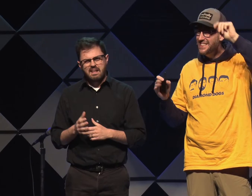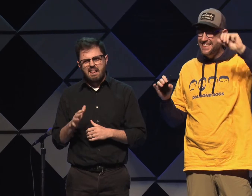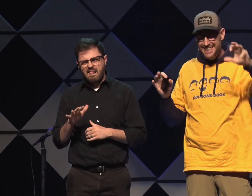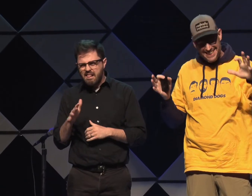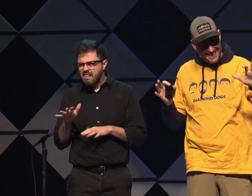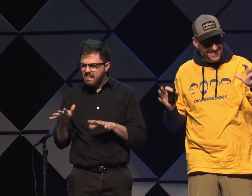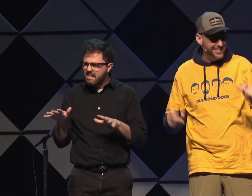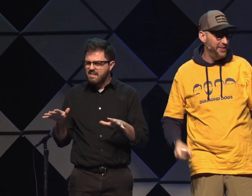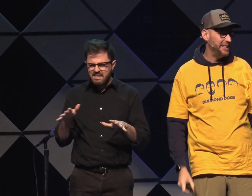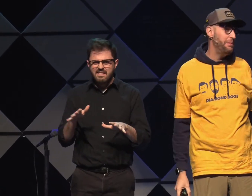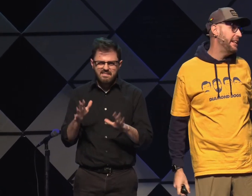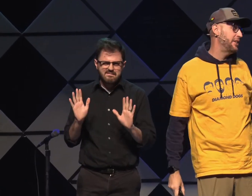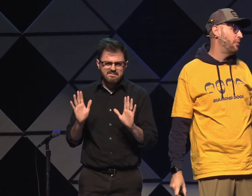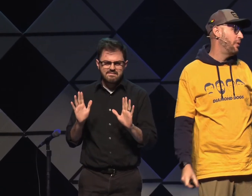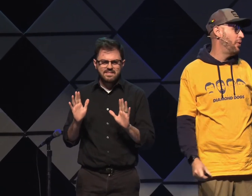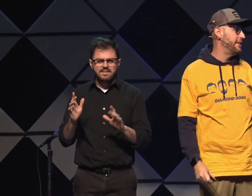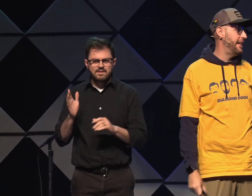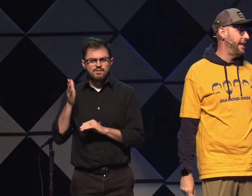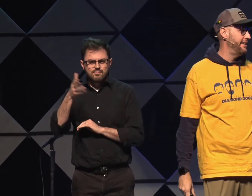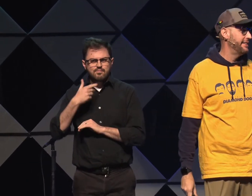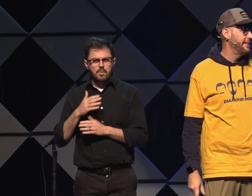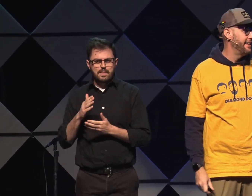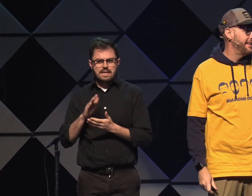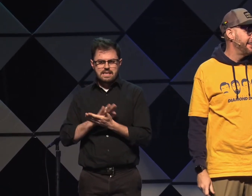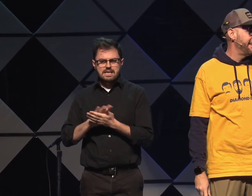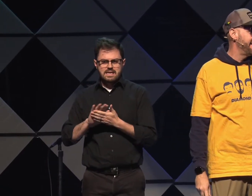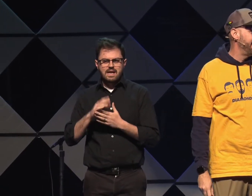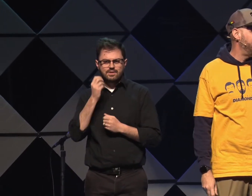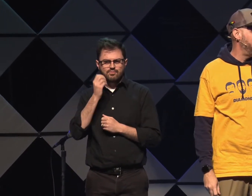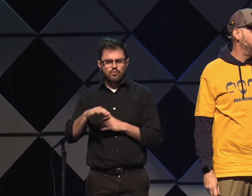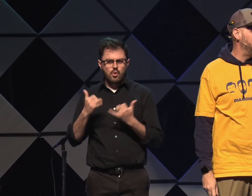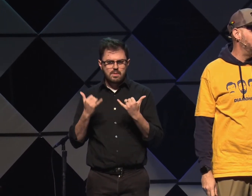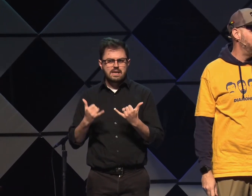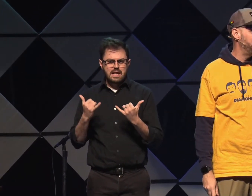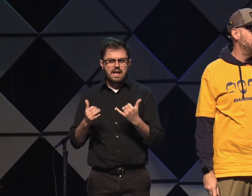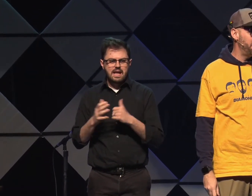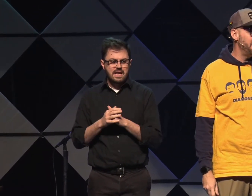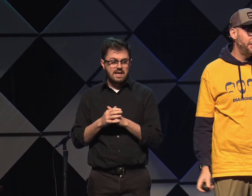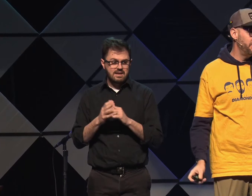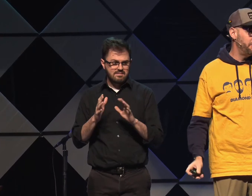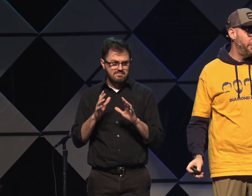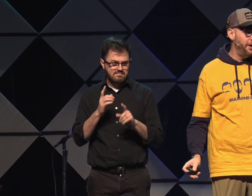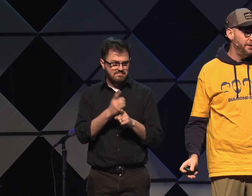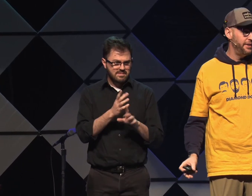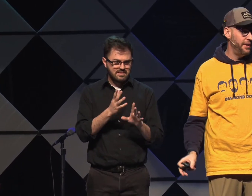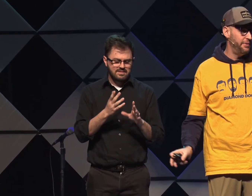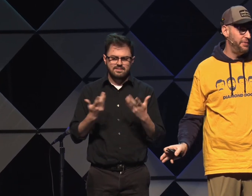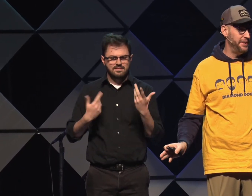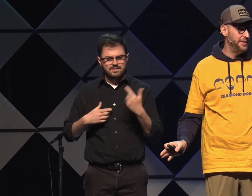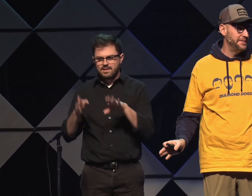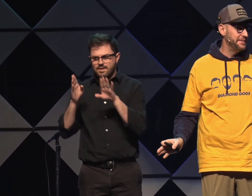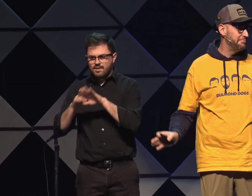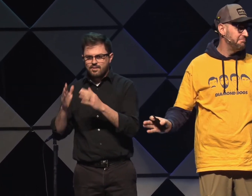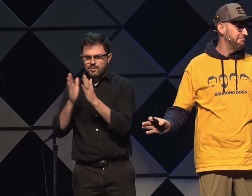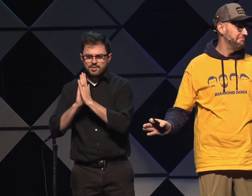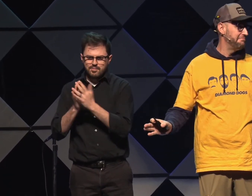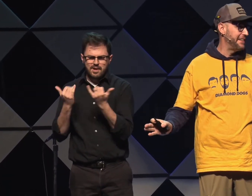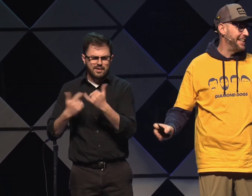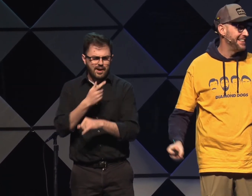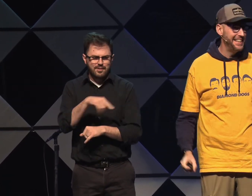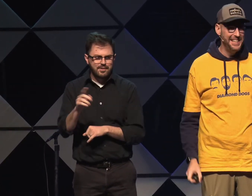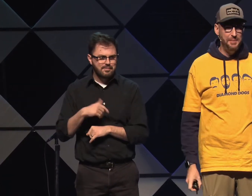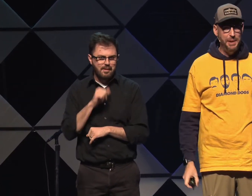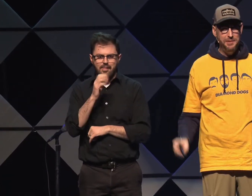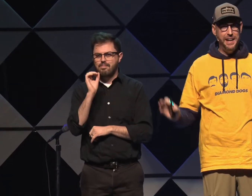I don't know. It's going to be a nice warm one today. Yeah? No? Should we just close in prayer? Y'all feel